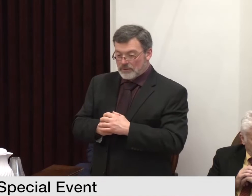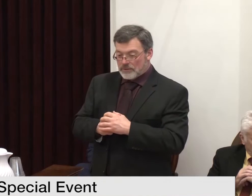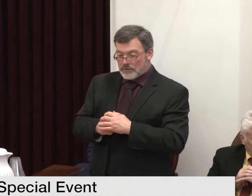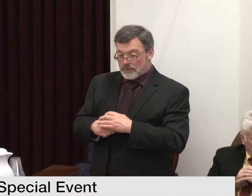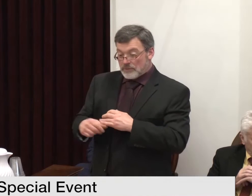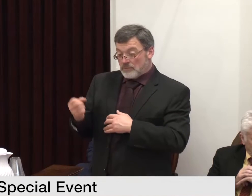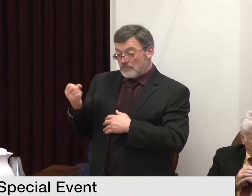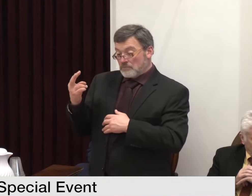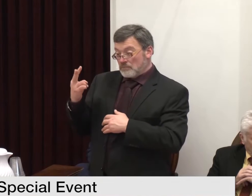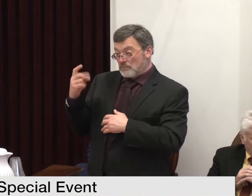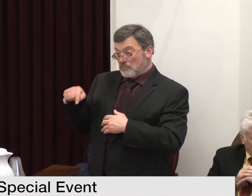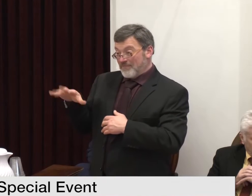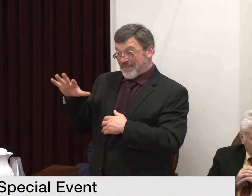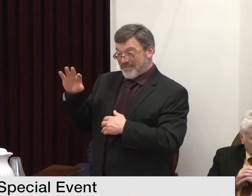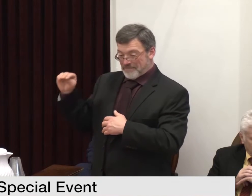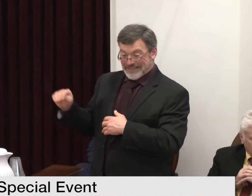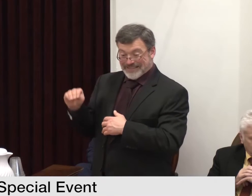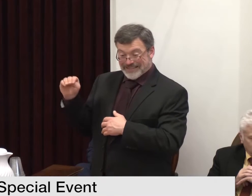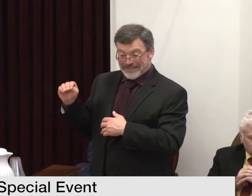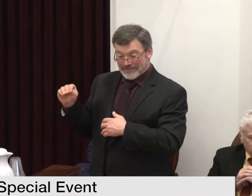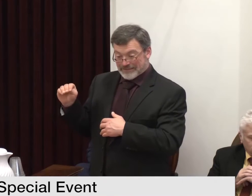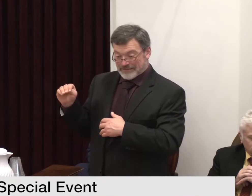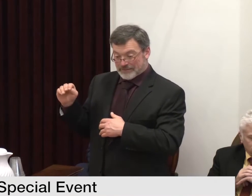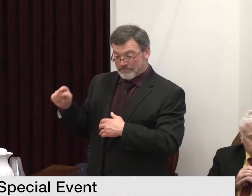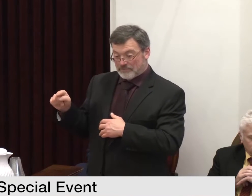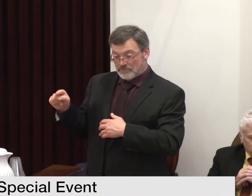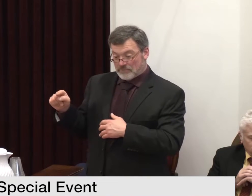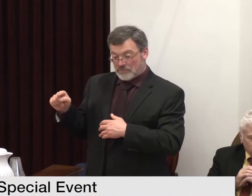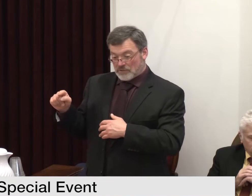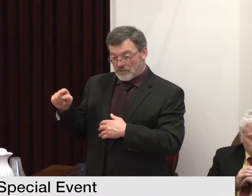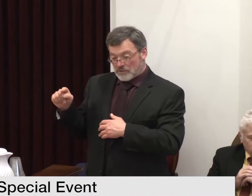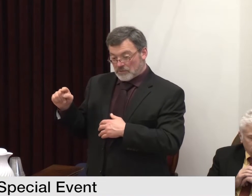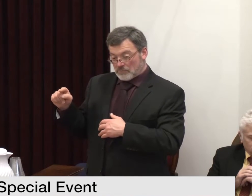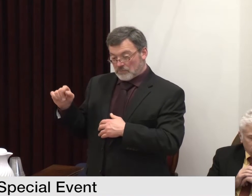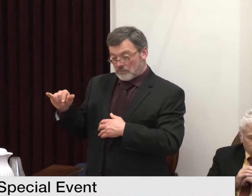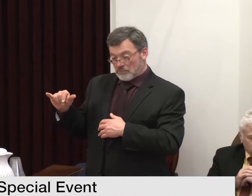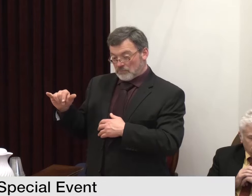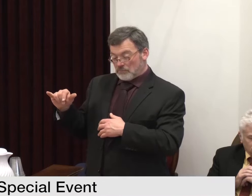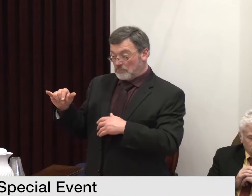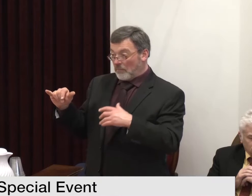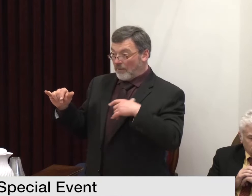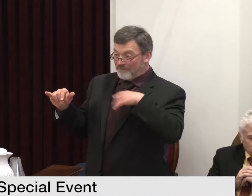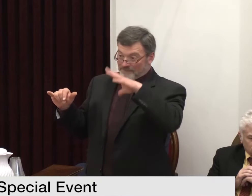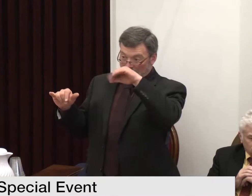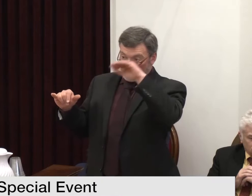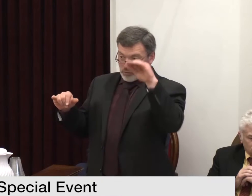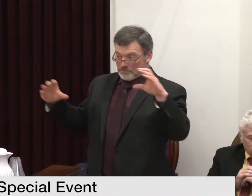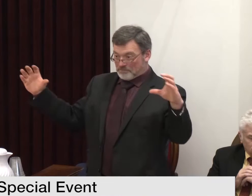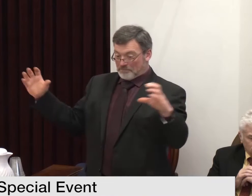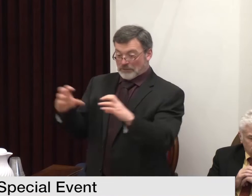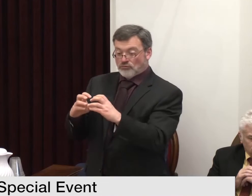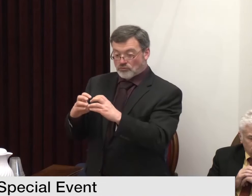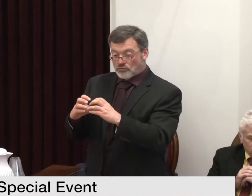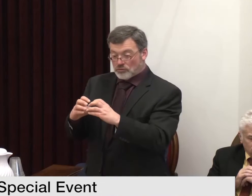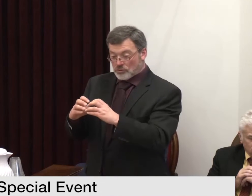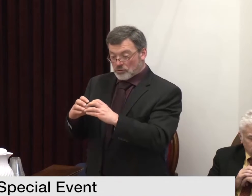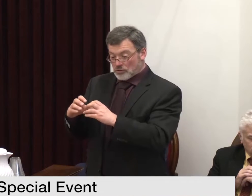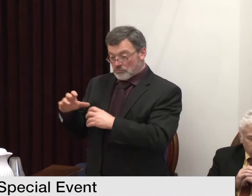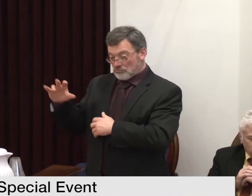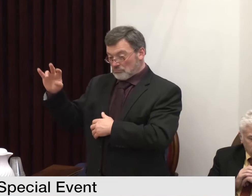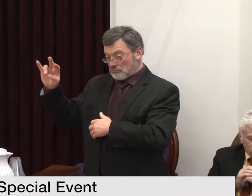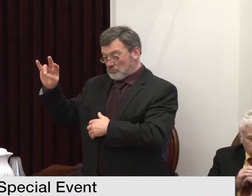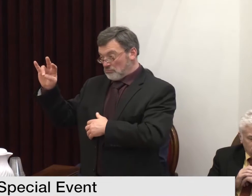$12.5 million, getting us half the match needed to secure $75 million in FEMA hazard mitigation